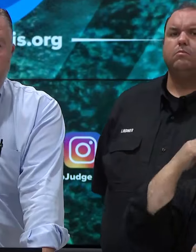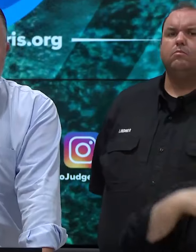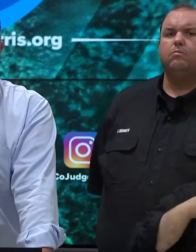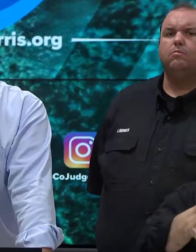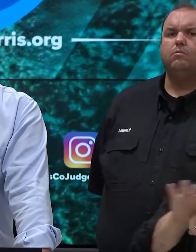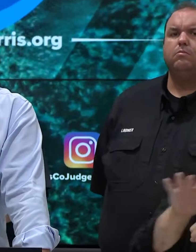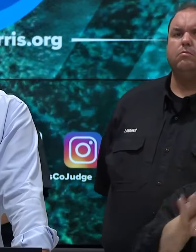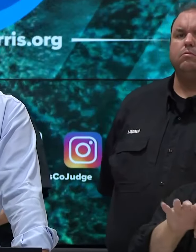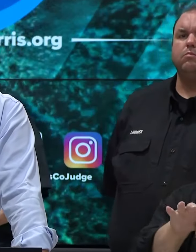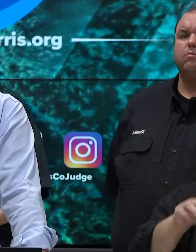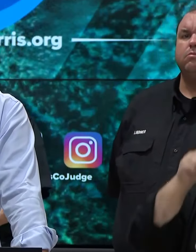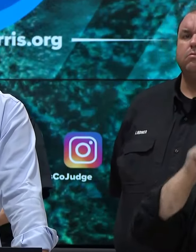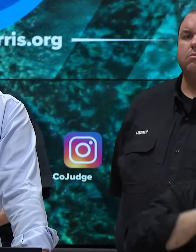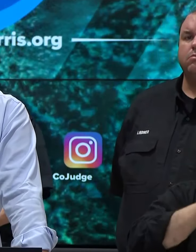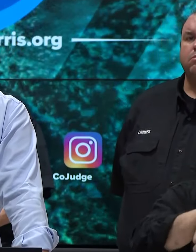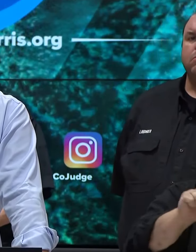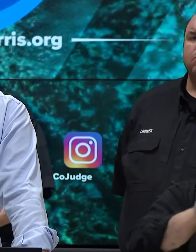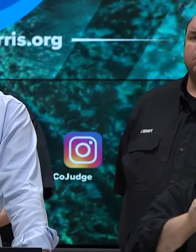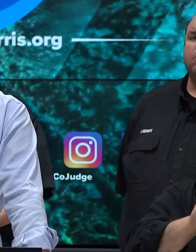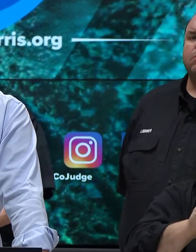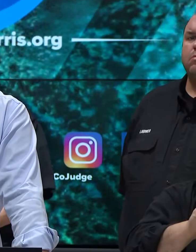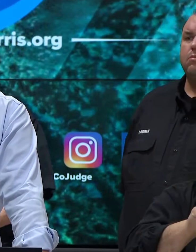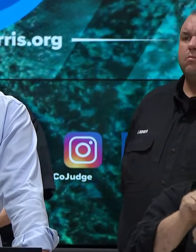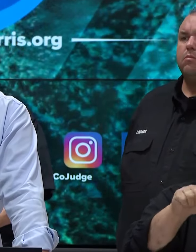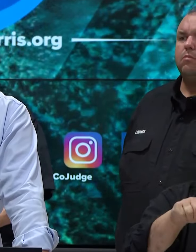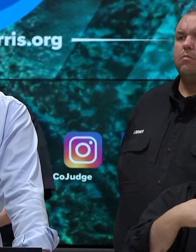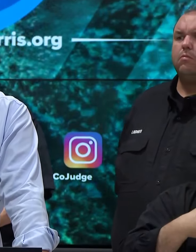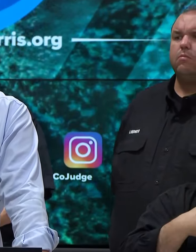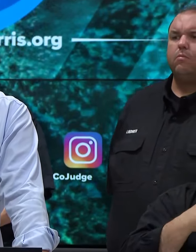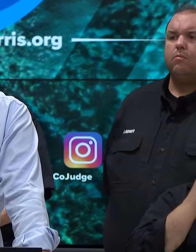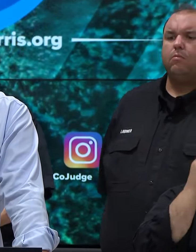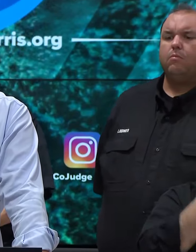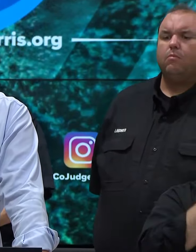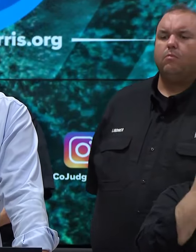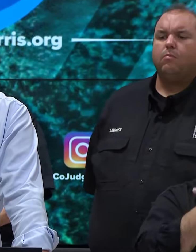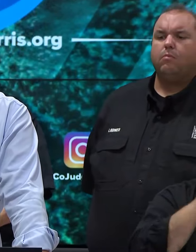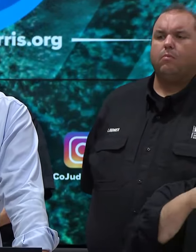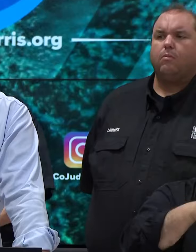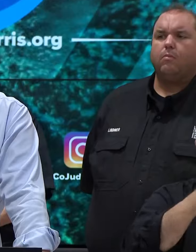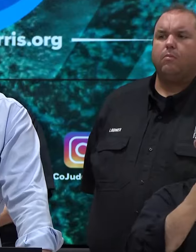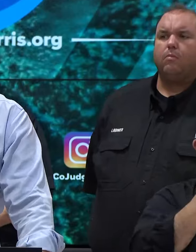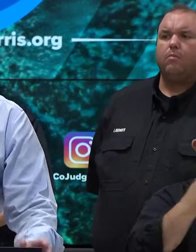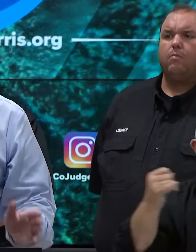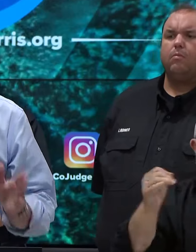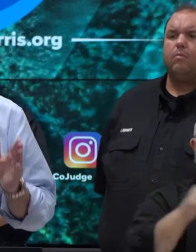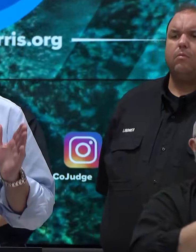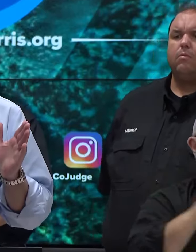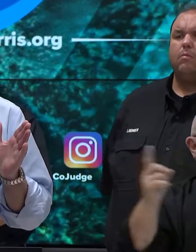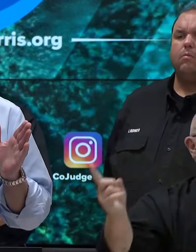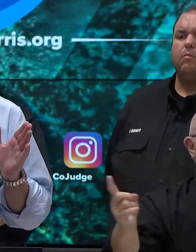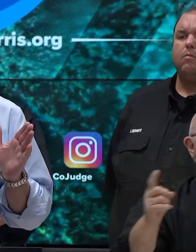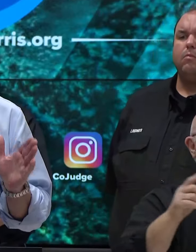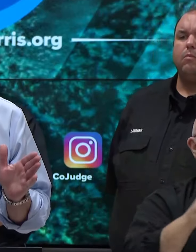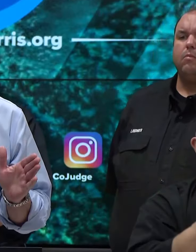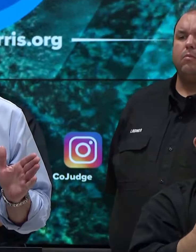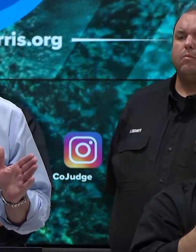get things fixed at a timeline? I don't work in operations, but it went from 2,500